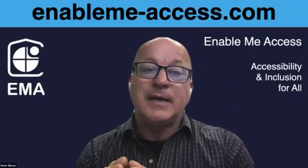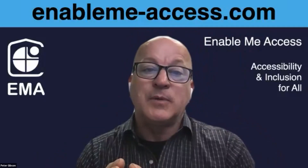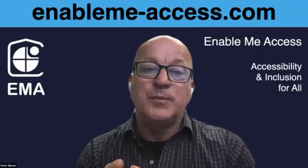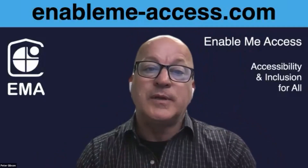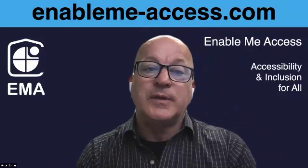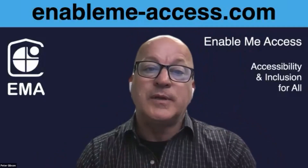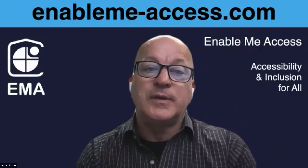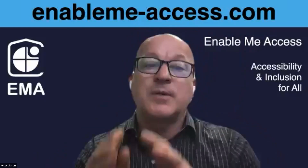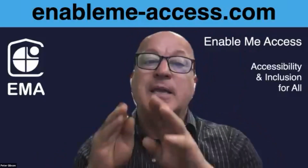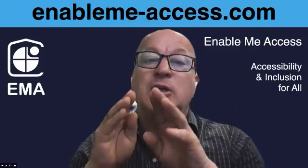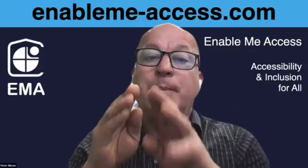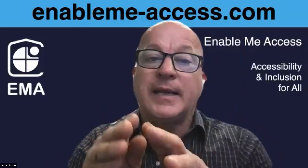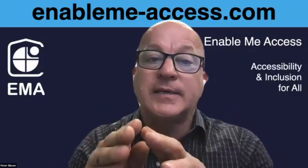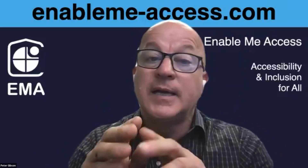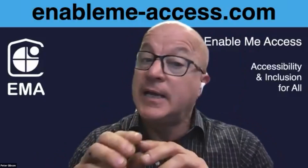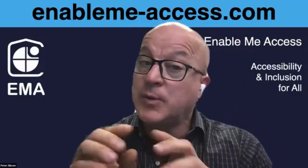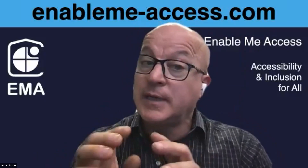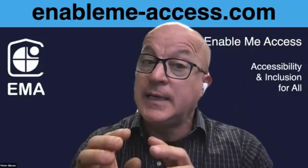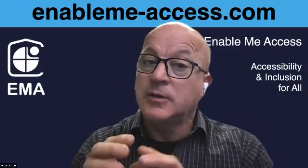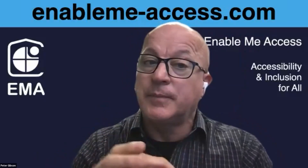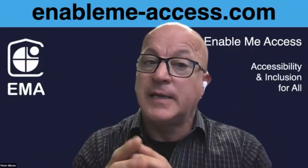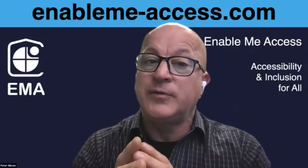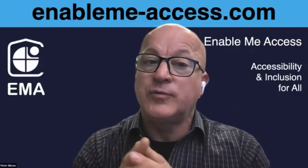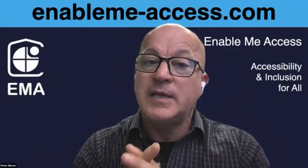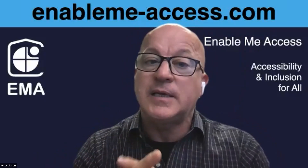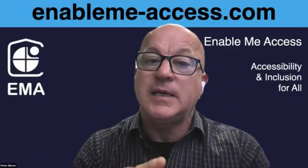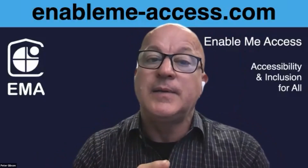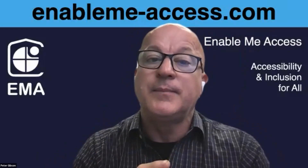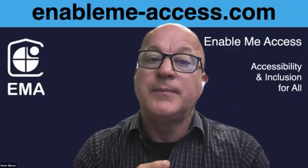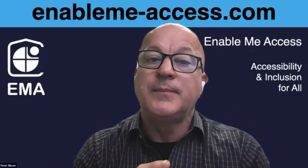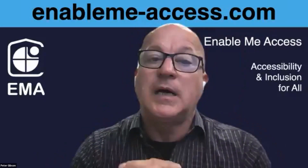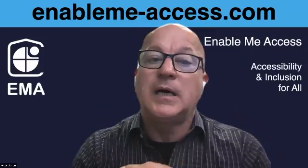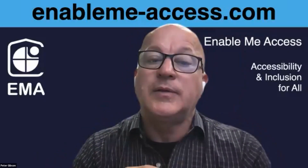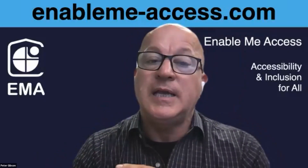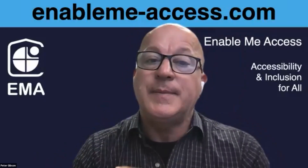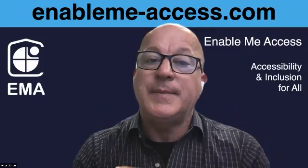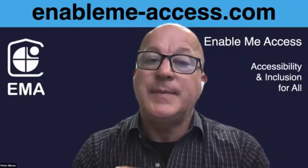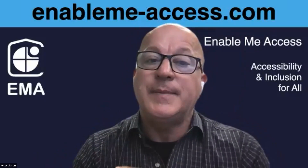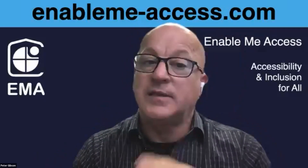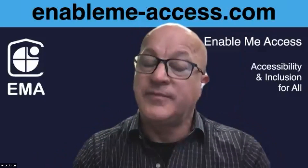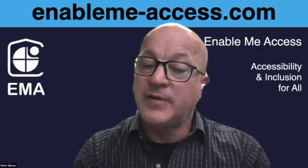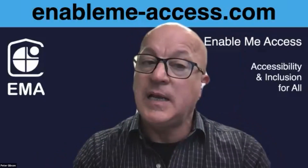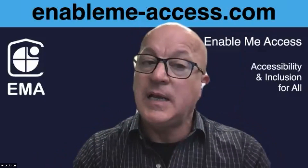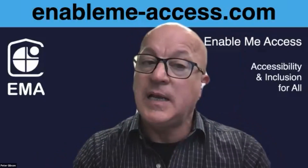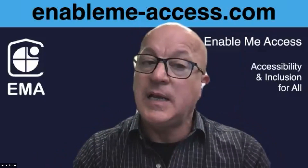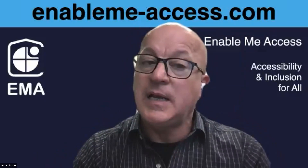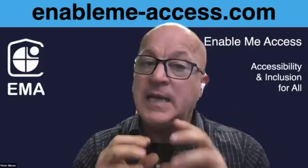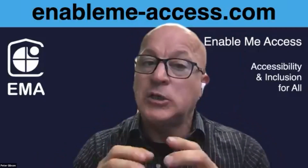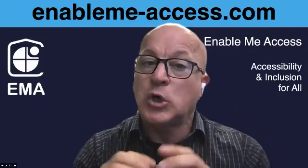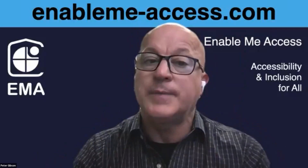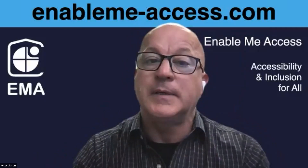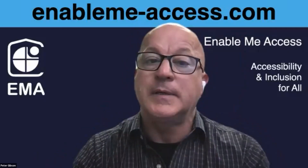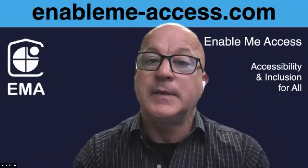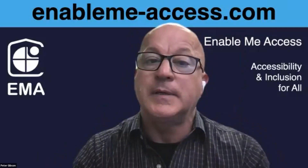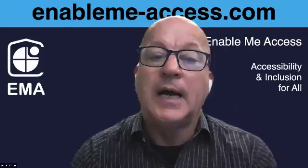what's happening at the moment, the app is to make a complaint. It's quite a legal complaint. If you read the emails that are sent, it's a very